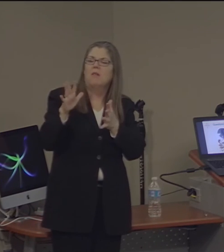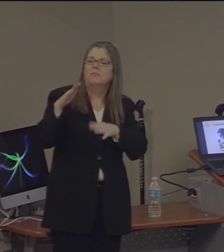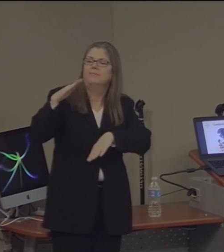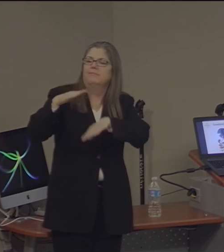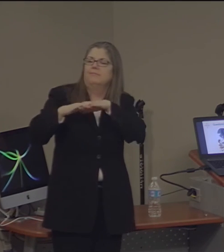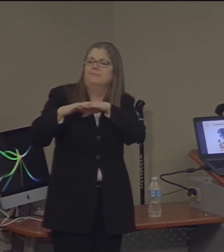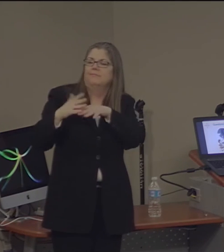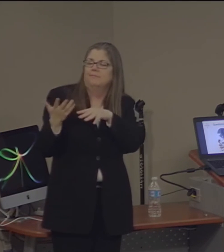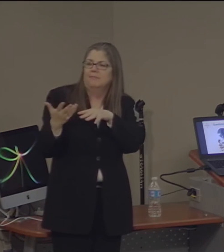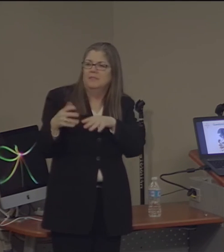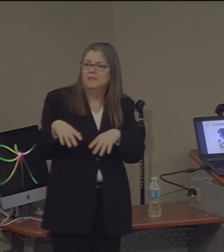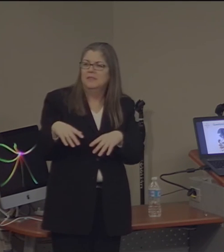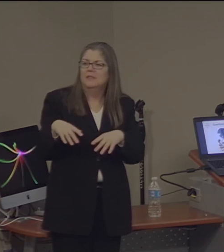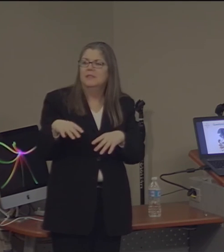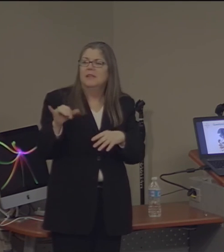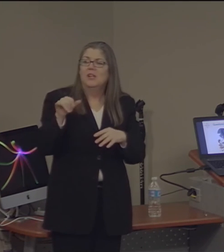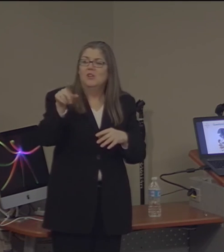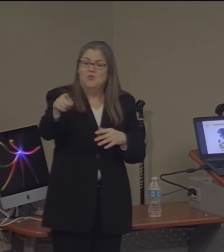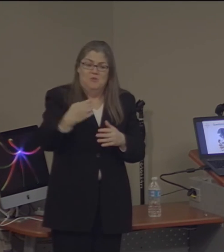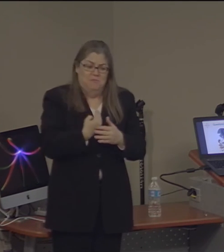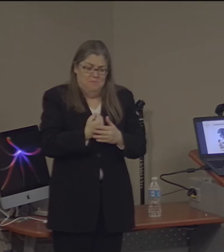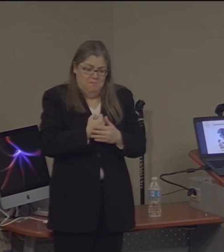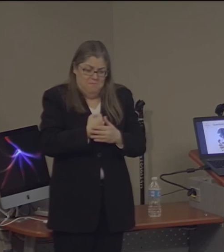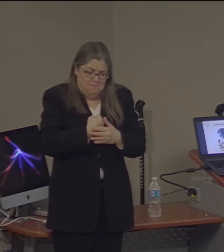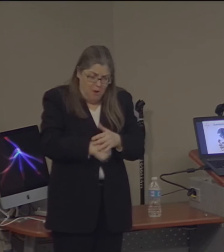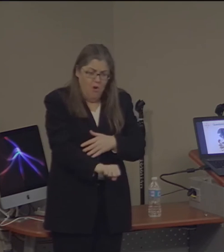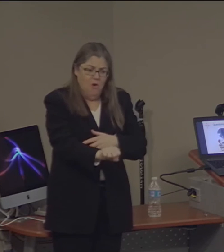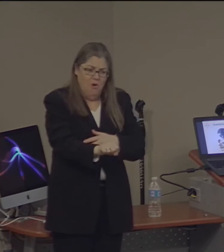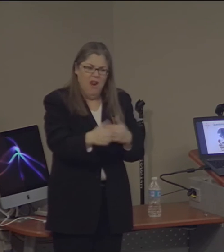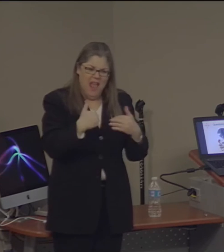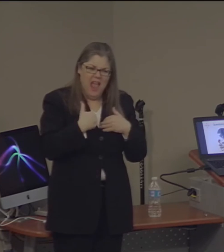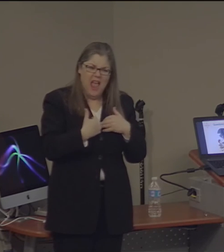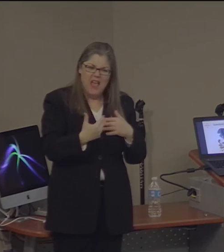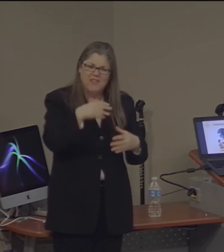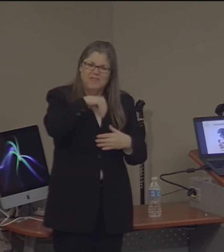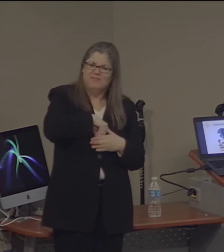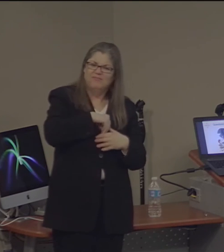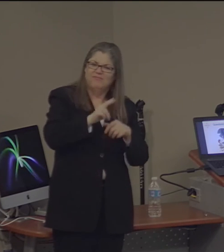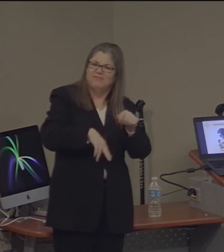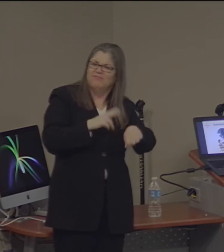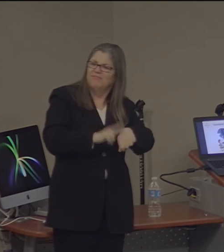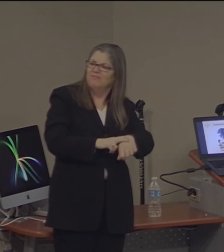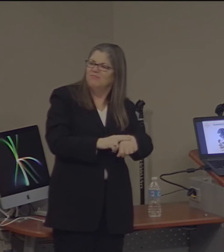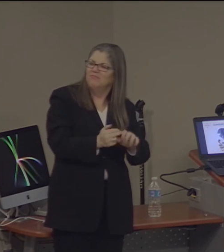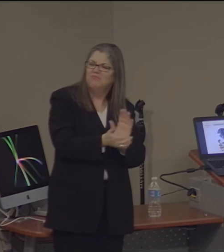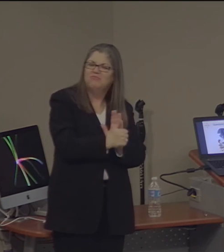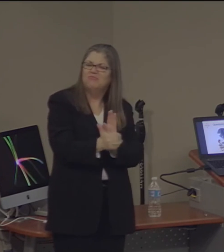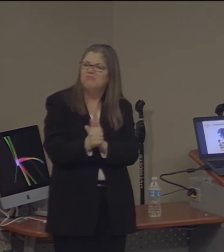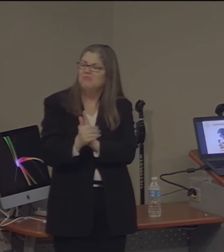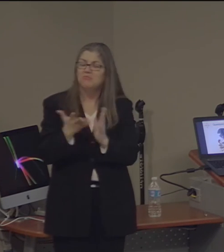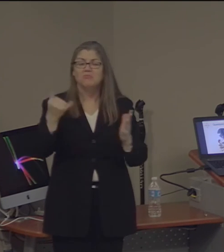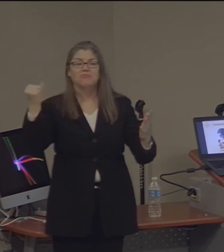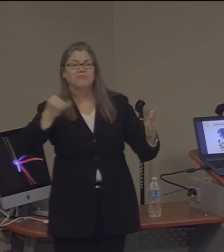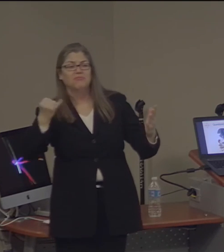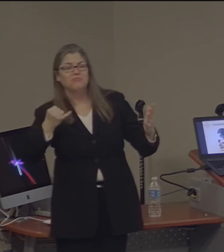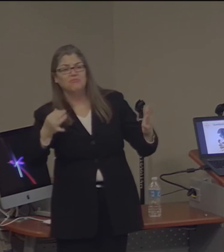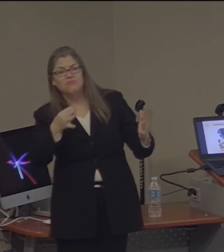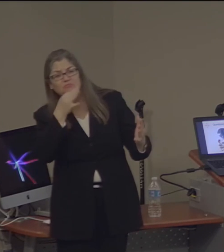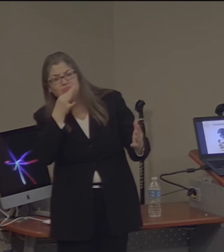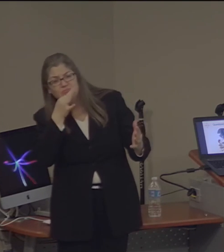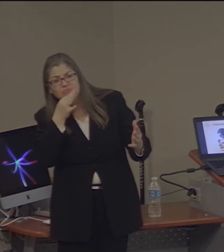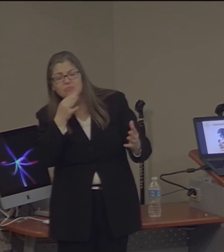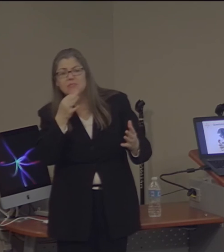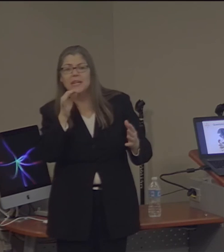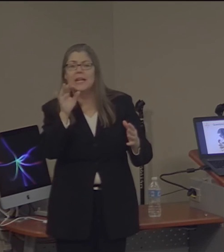case, you're born with certain kinds of talent. So you may be going to be a great artist if only you